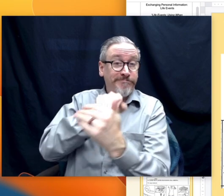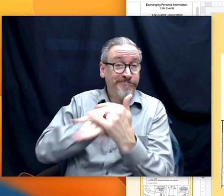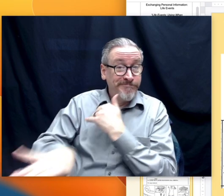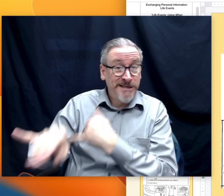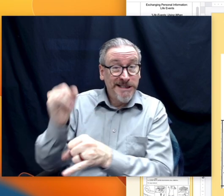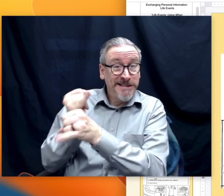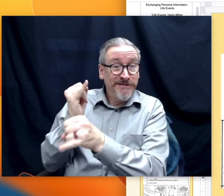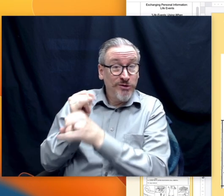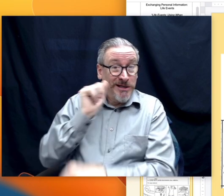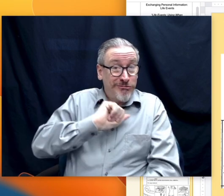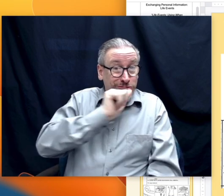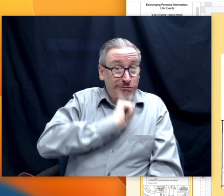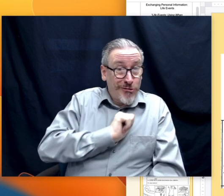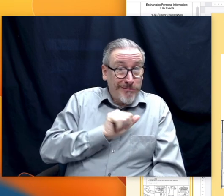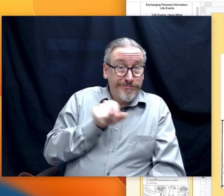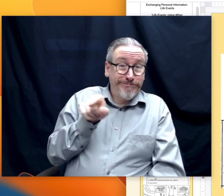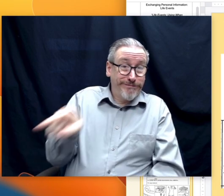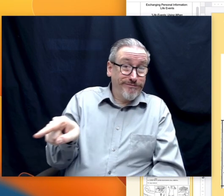or